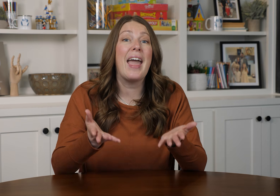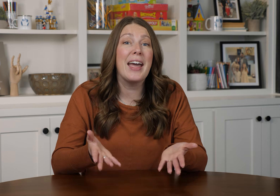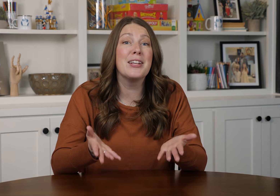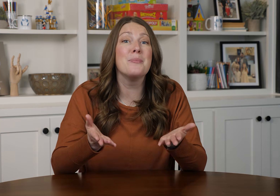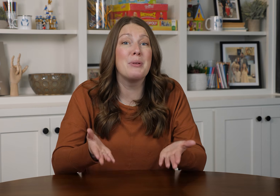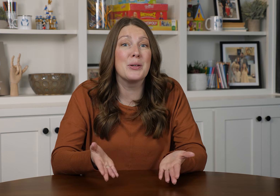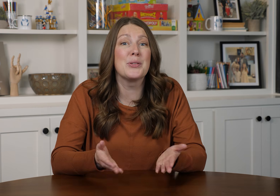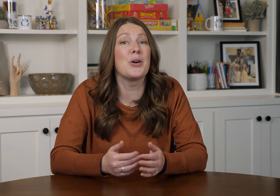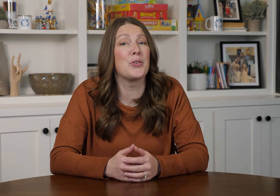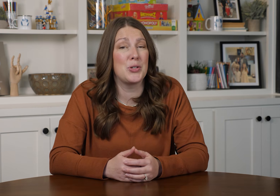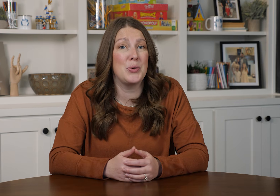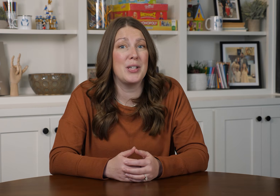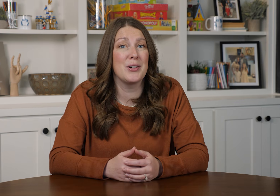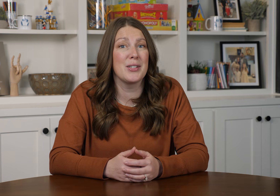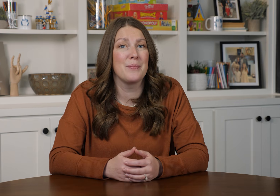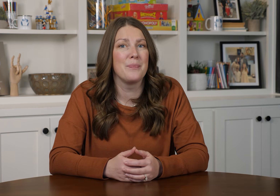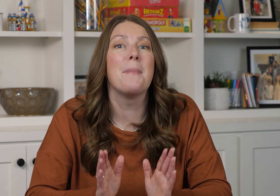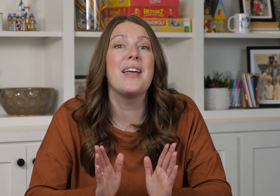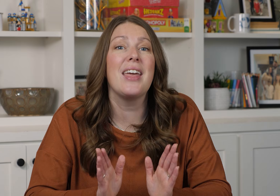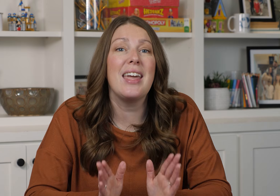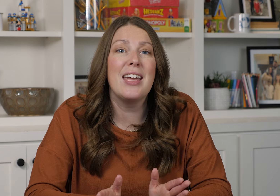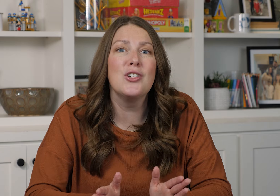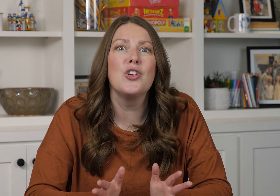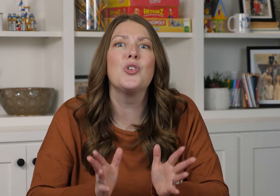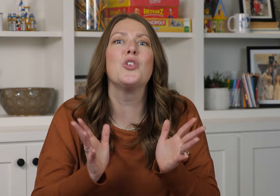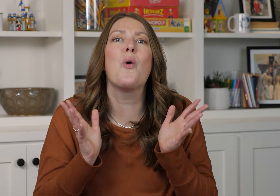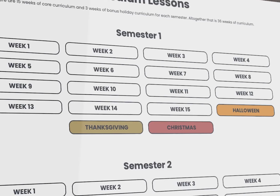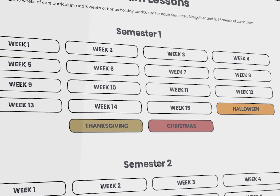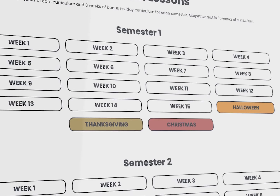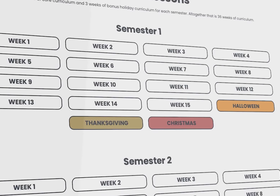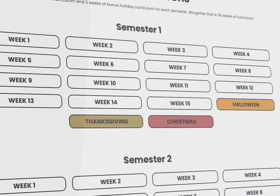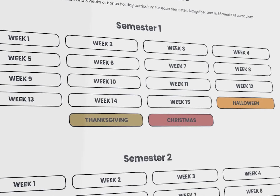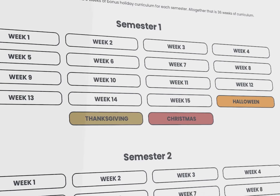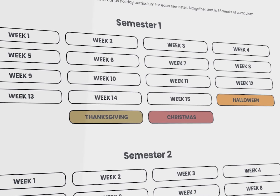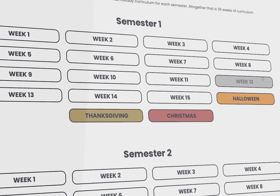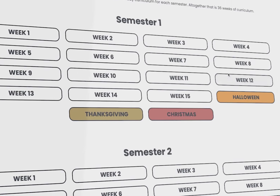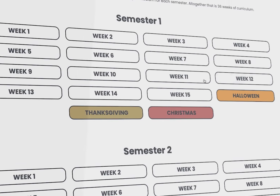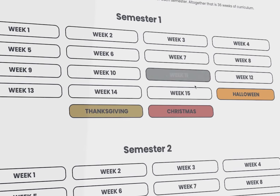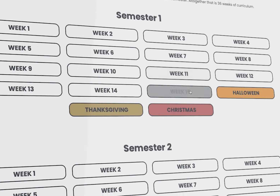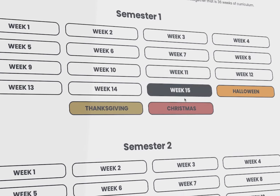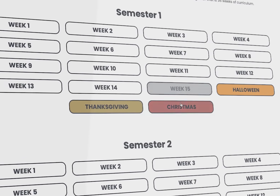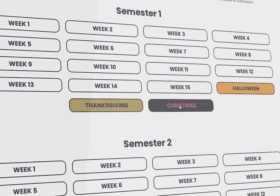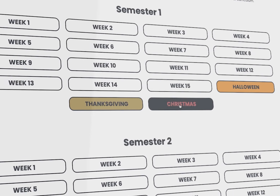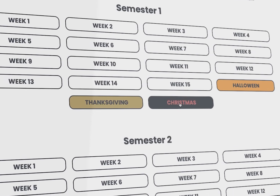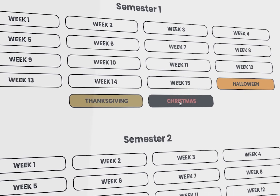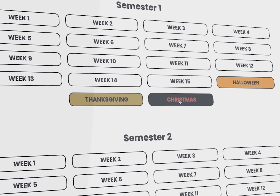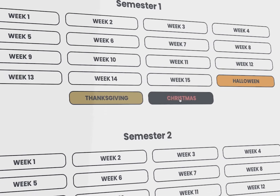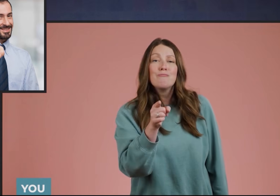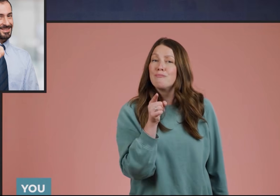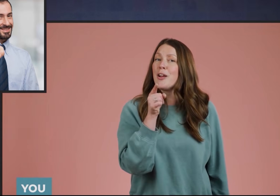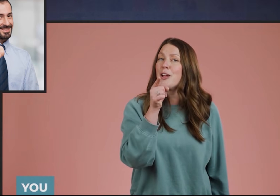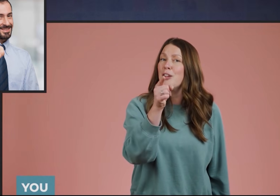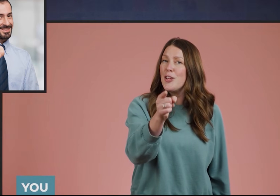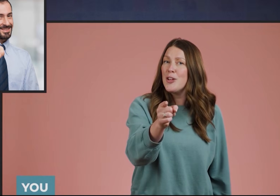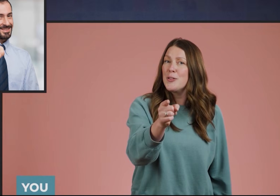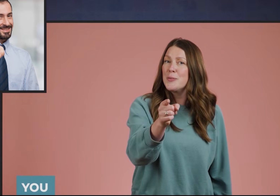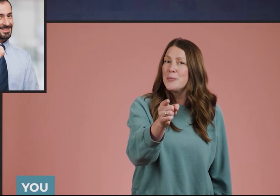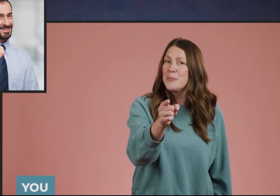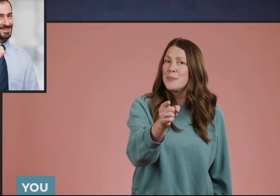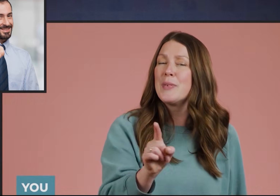and builds over 2 years. By the end, you'll know hundreds of signs and have the tools to carry full conversations in